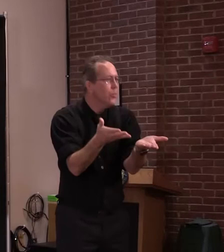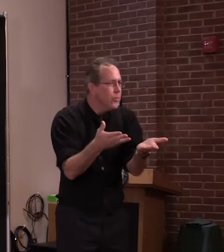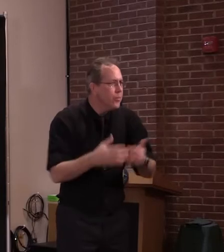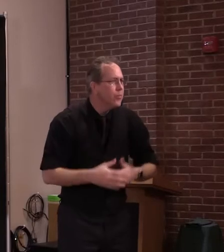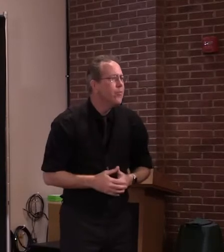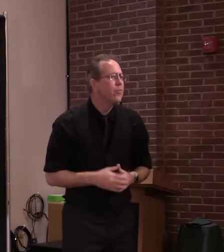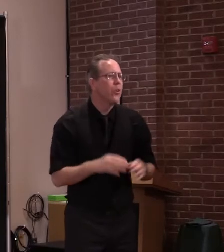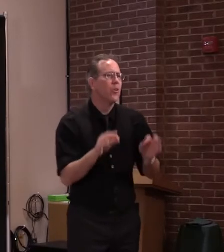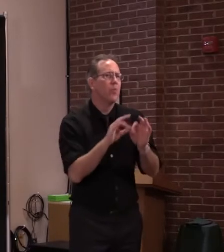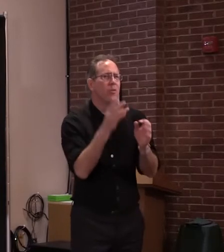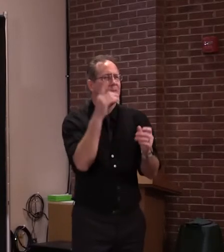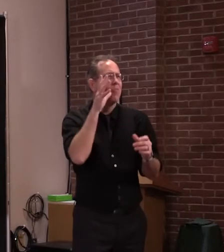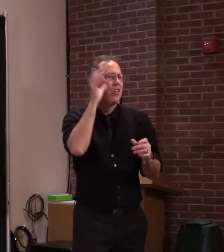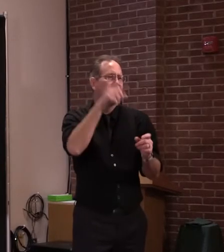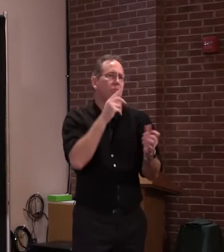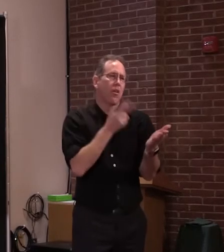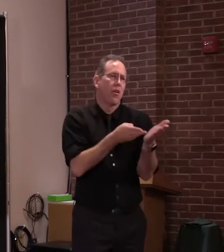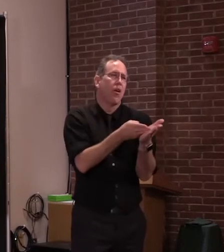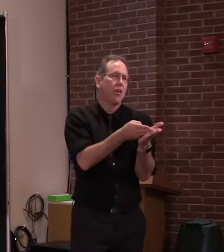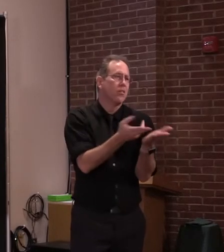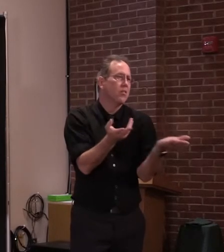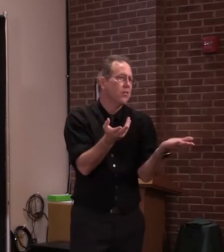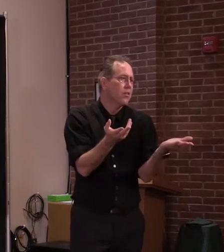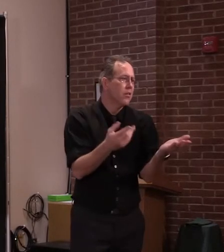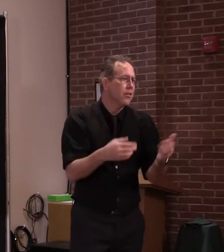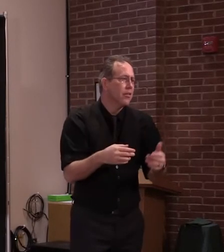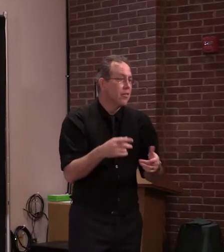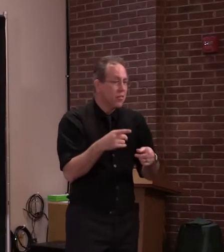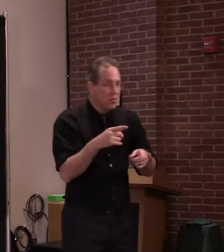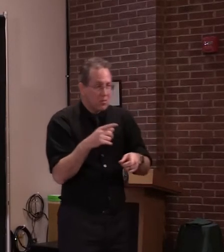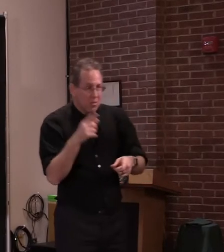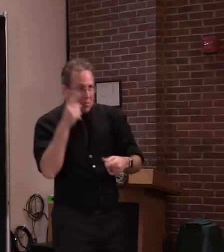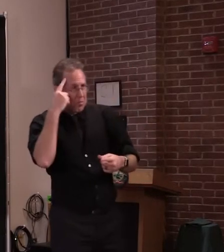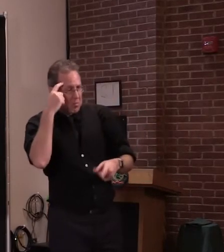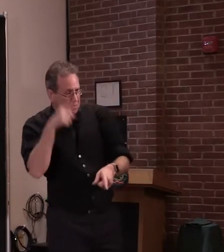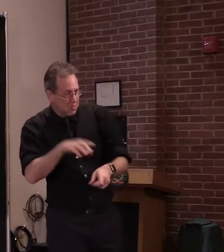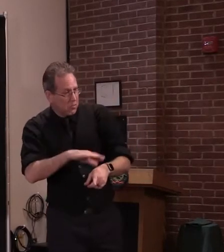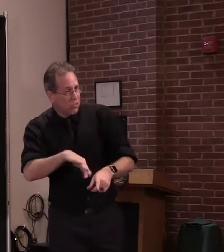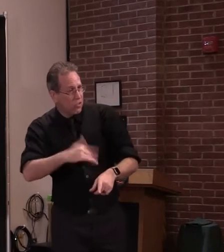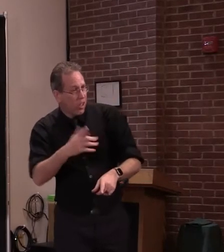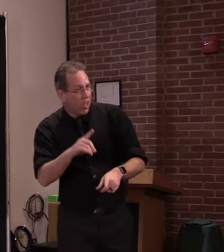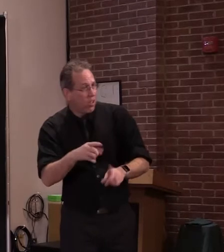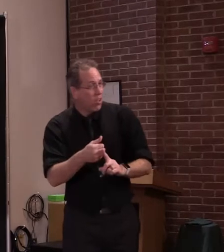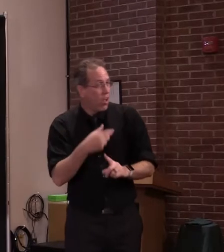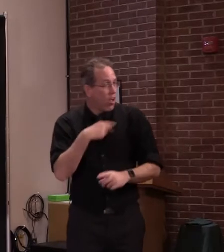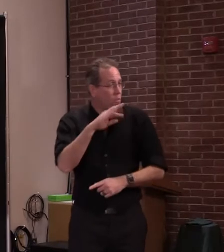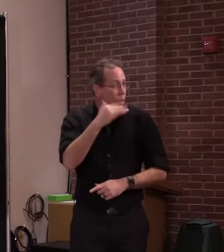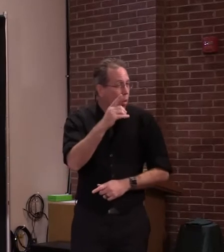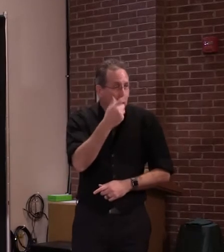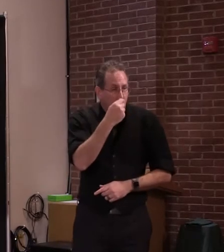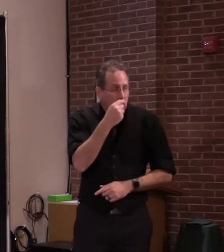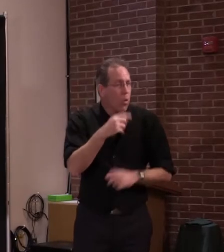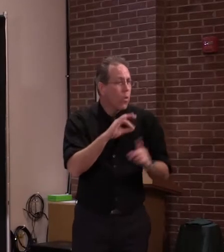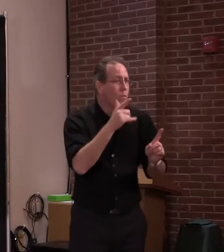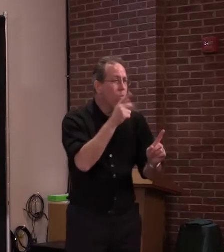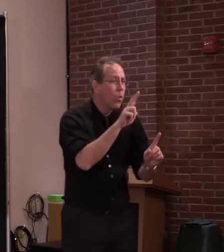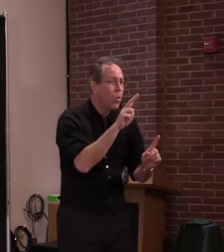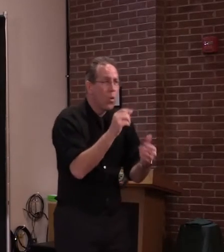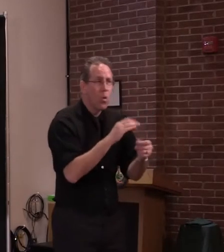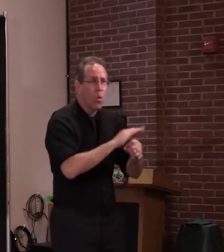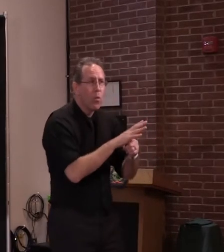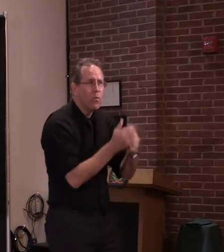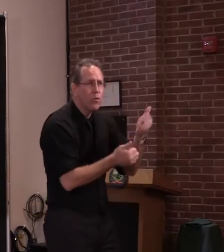Let's not do that thing we were planning to do. I think that kind of, that's what we're trying to encourage. And in speaking with